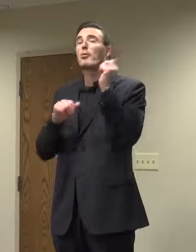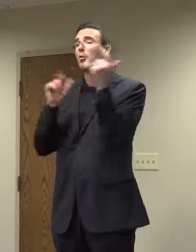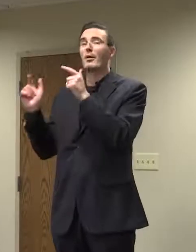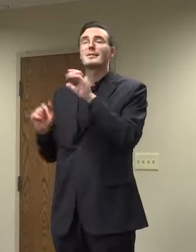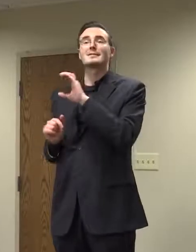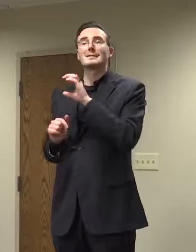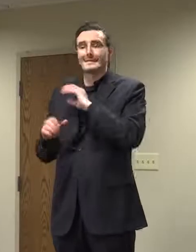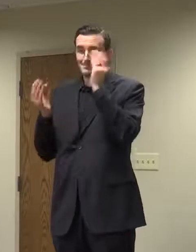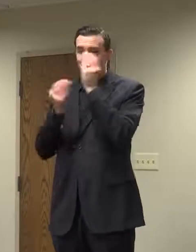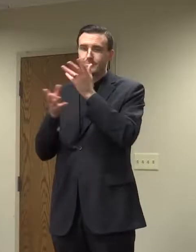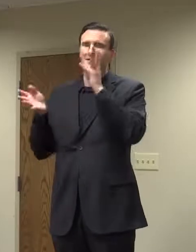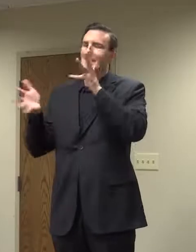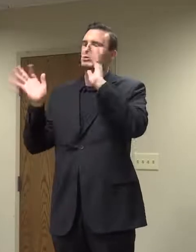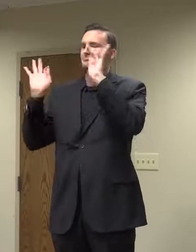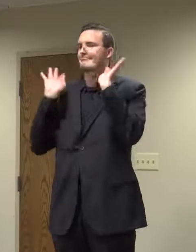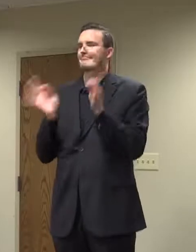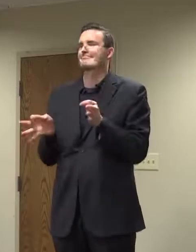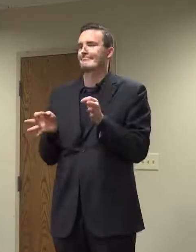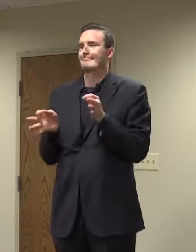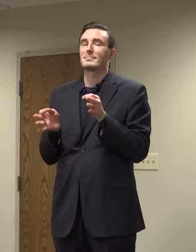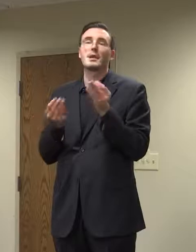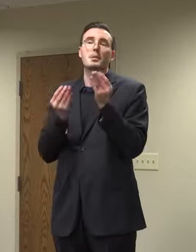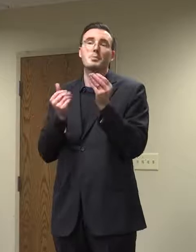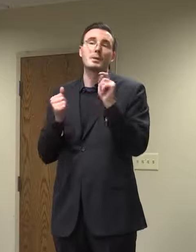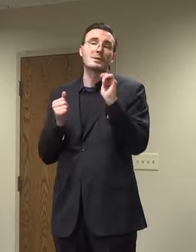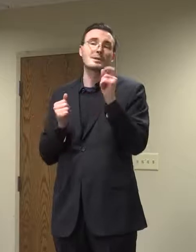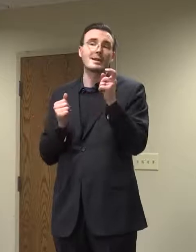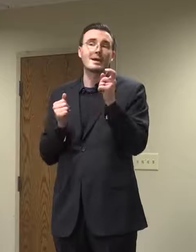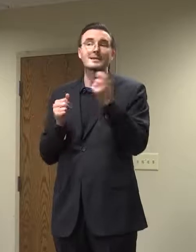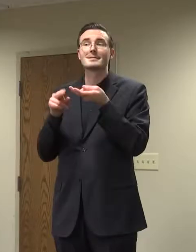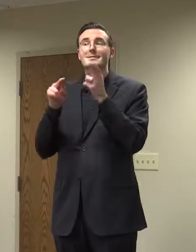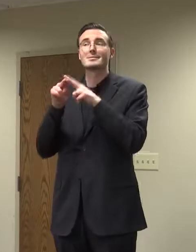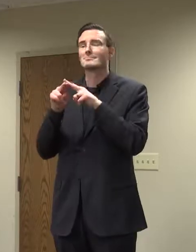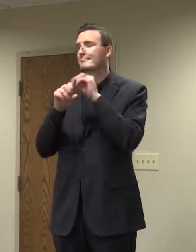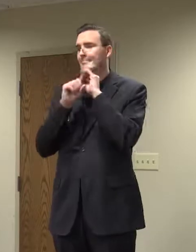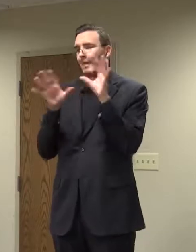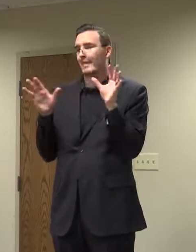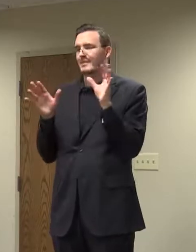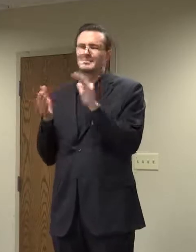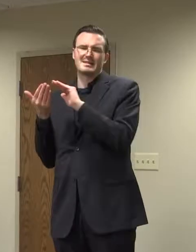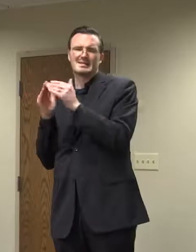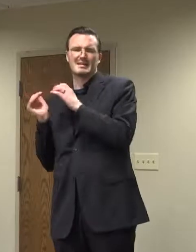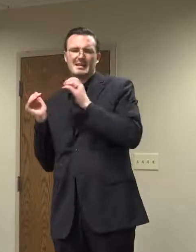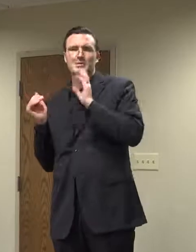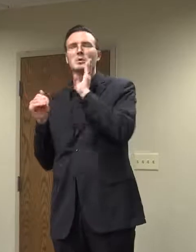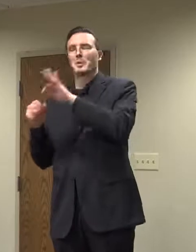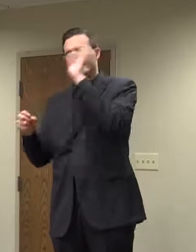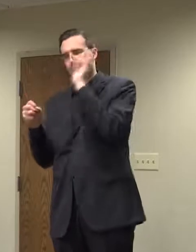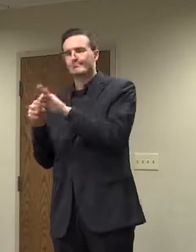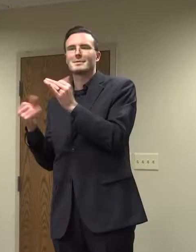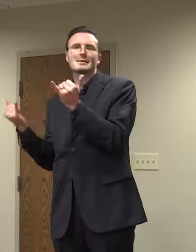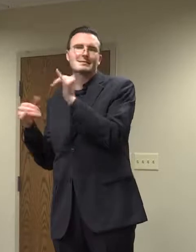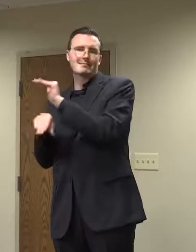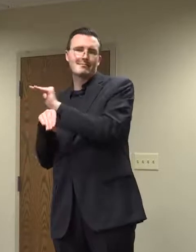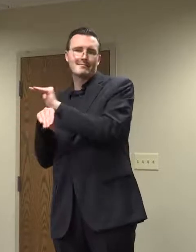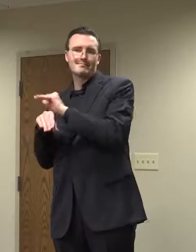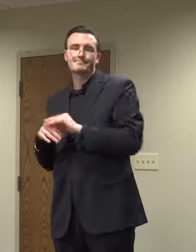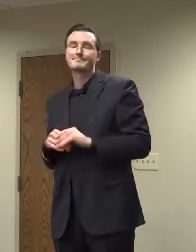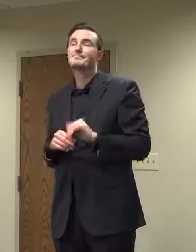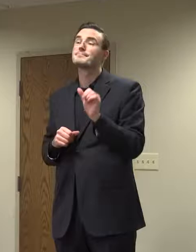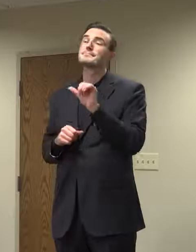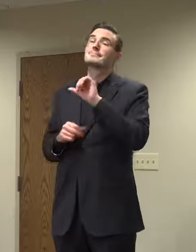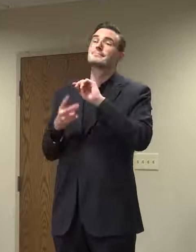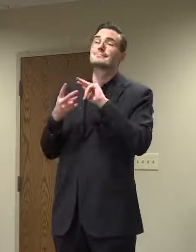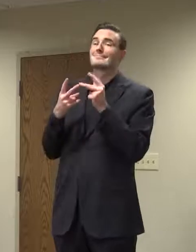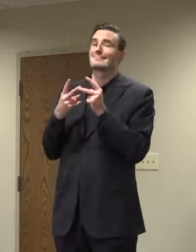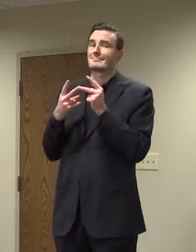property taxes this year. That vote comes before City Council this evening. Second, we know that bars and restaurants have